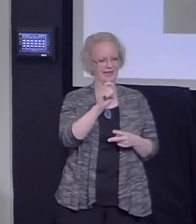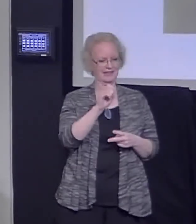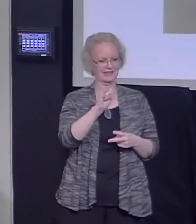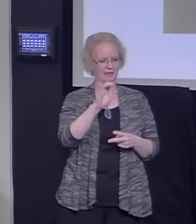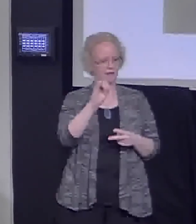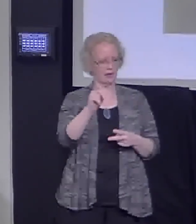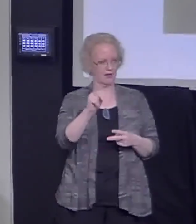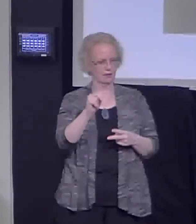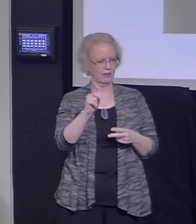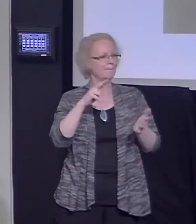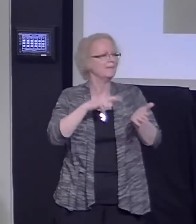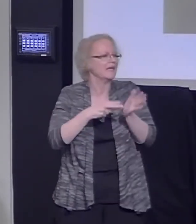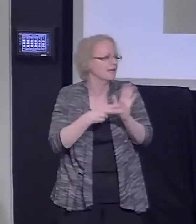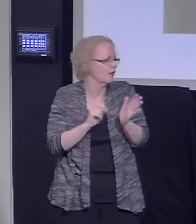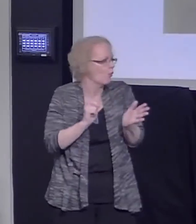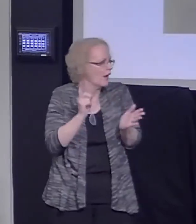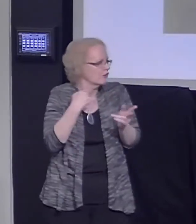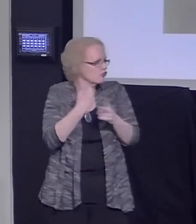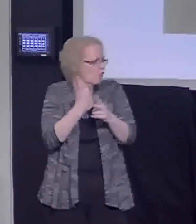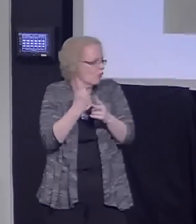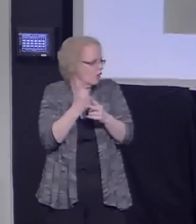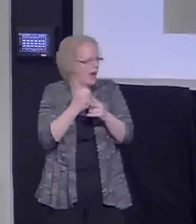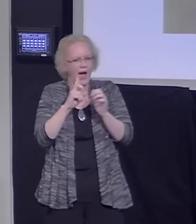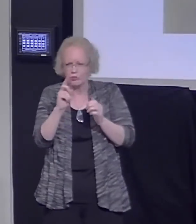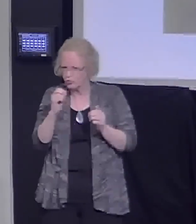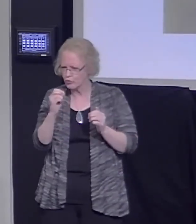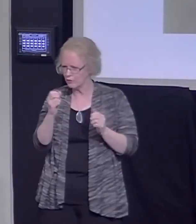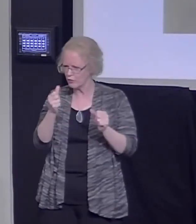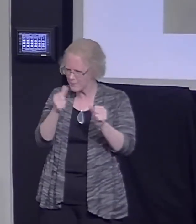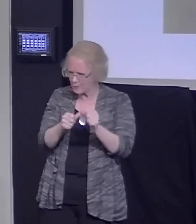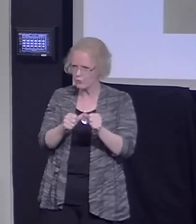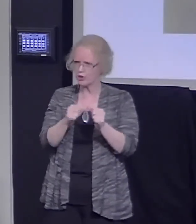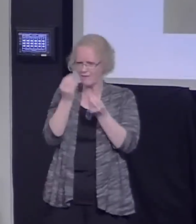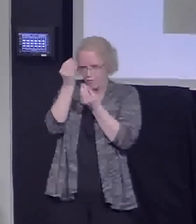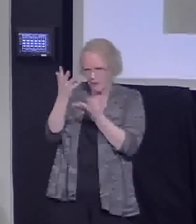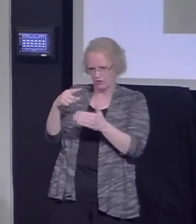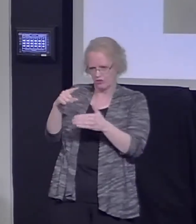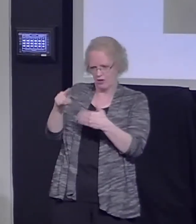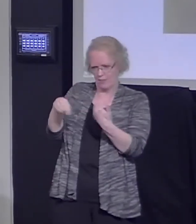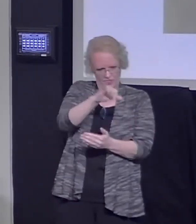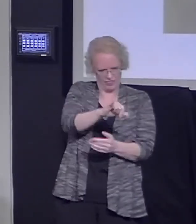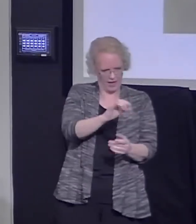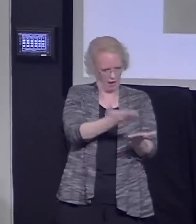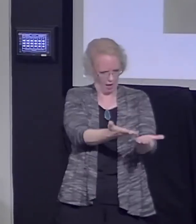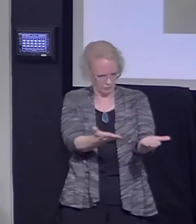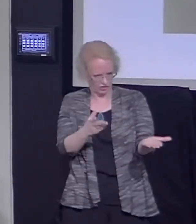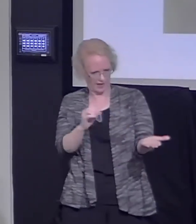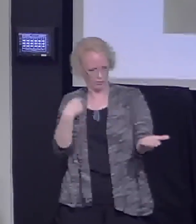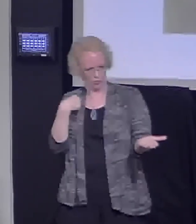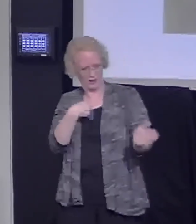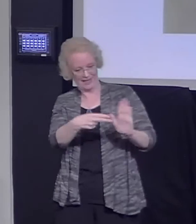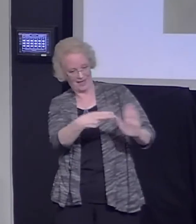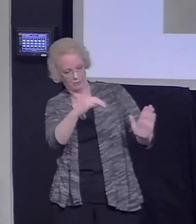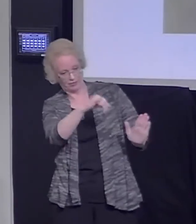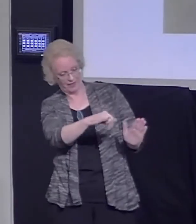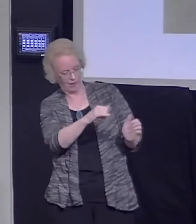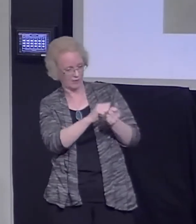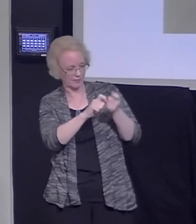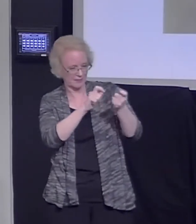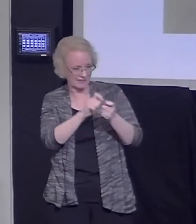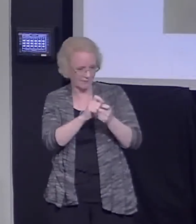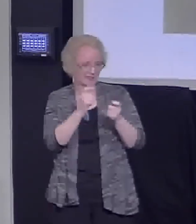remember information about an object that we then label with a particular sound or a gesture?